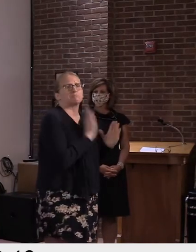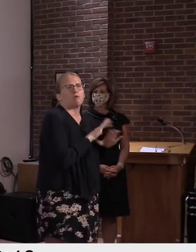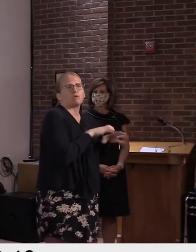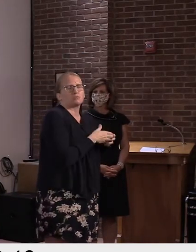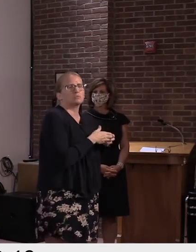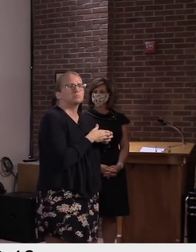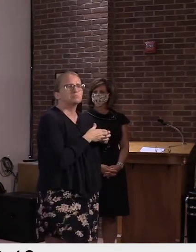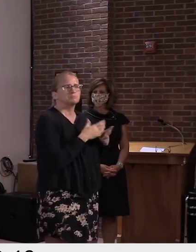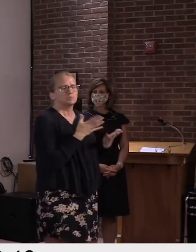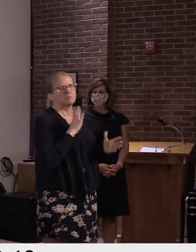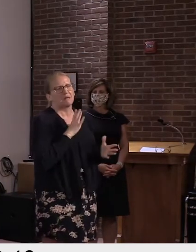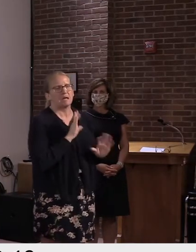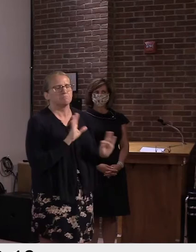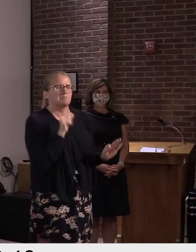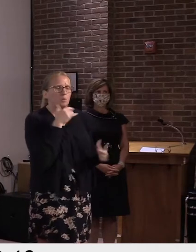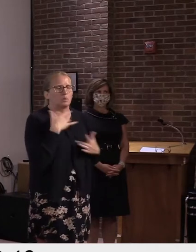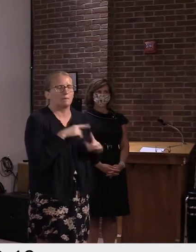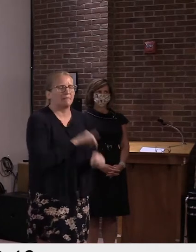Okay, thank you.